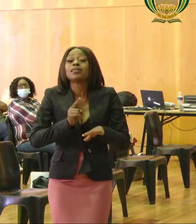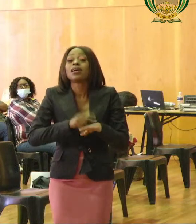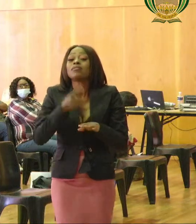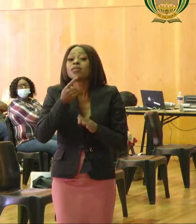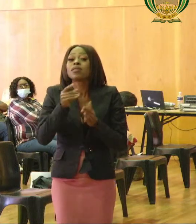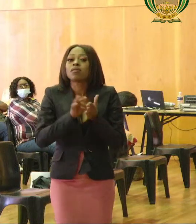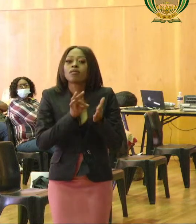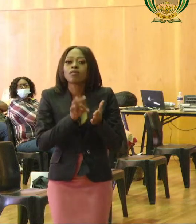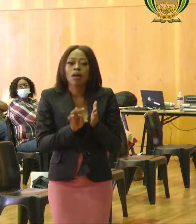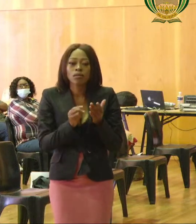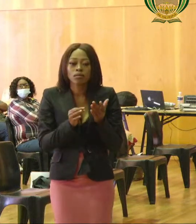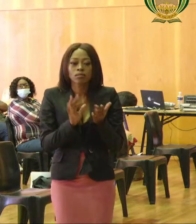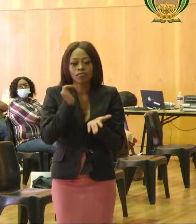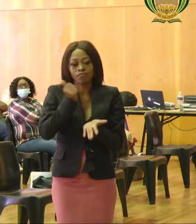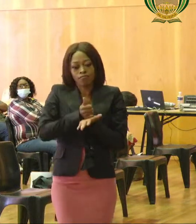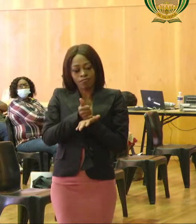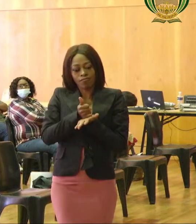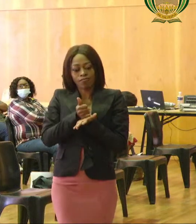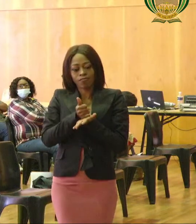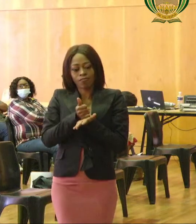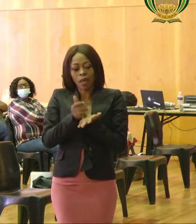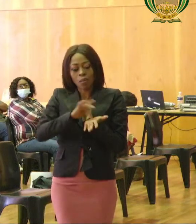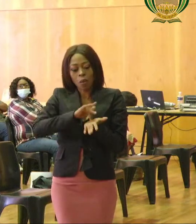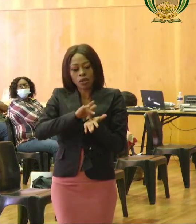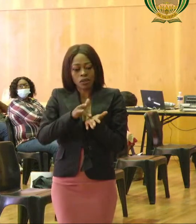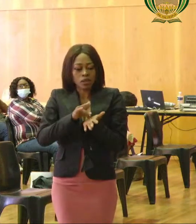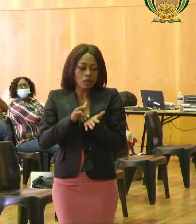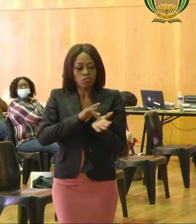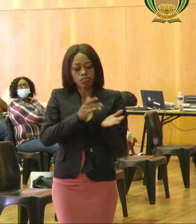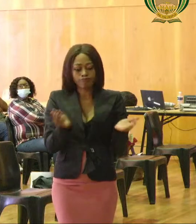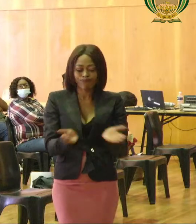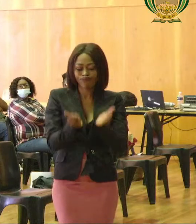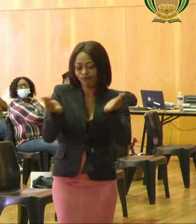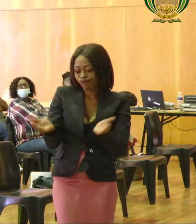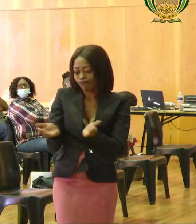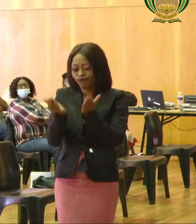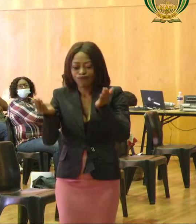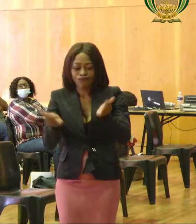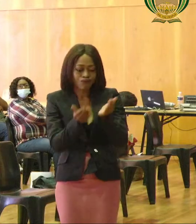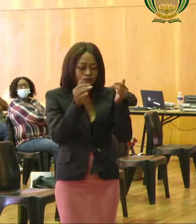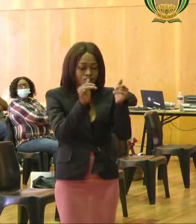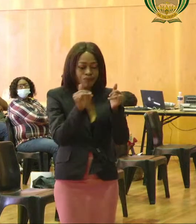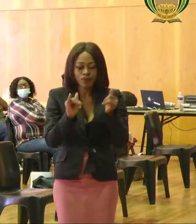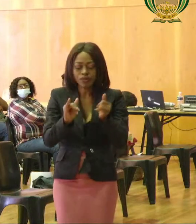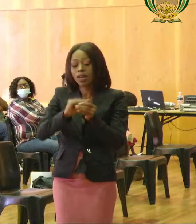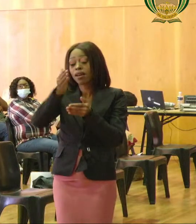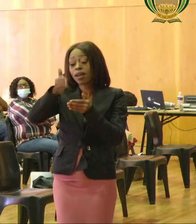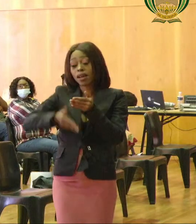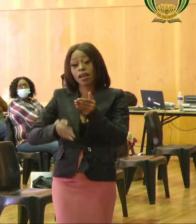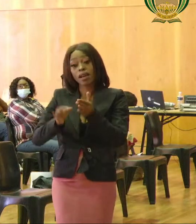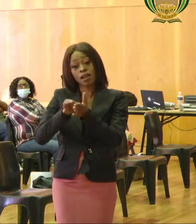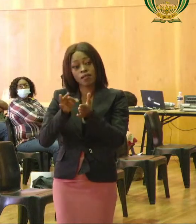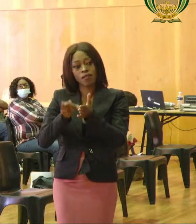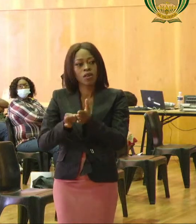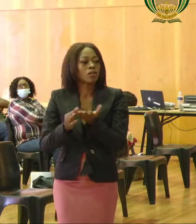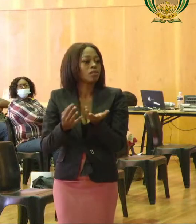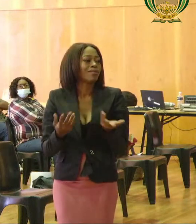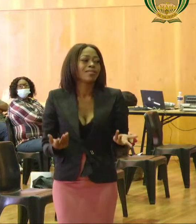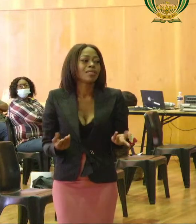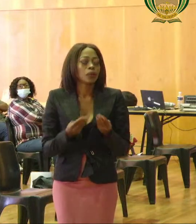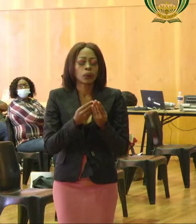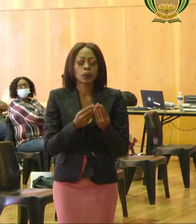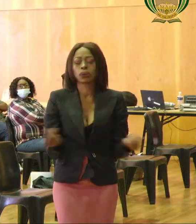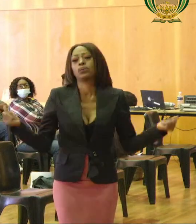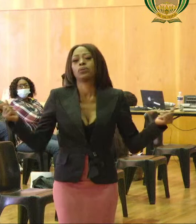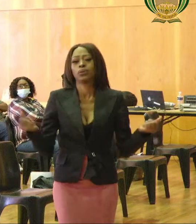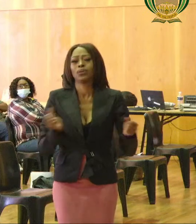bangena apha ekuhlaleni baze neemanifesto zabo. After that kugqitywa uvota awusoze uve nalinye ilungu